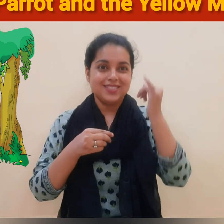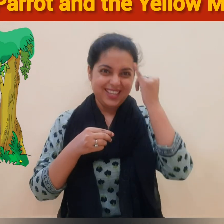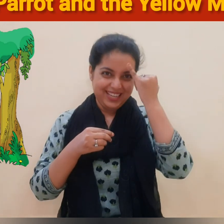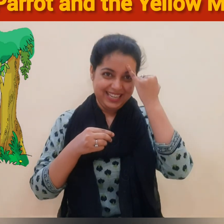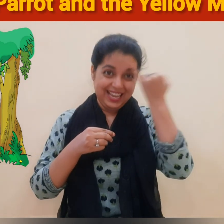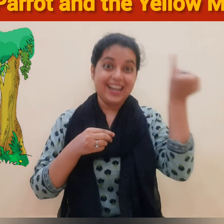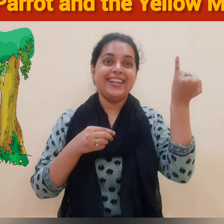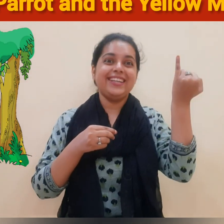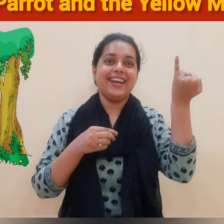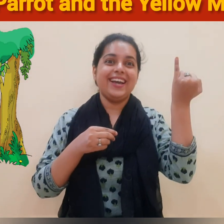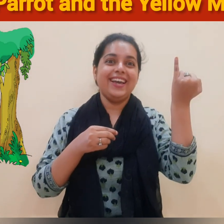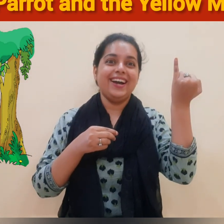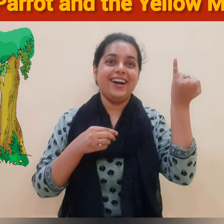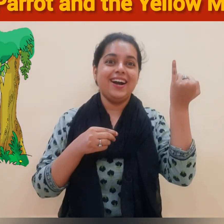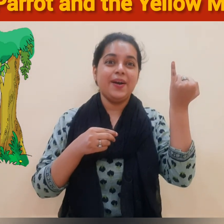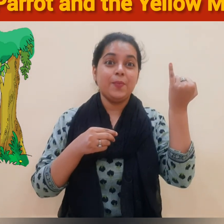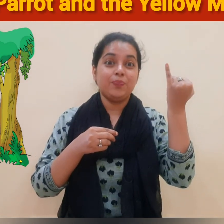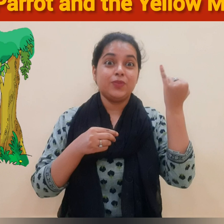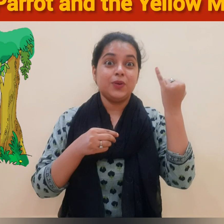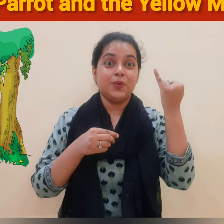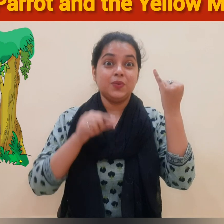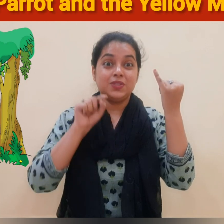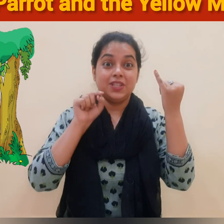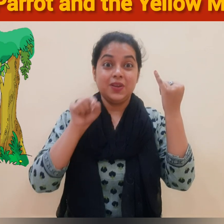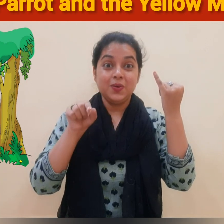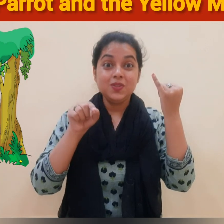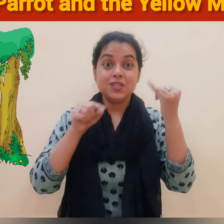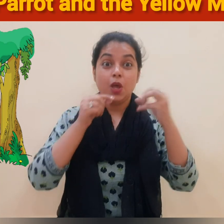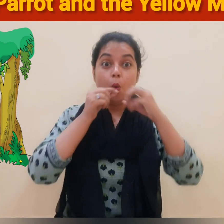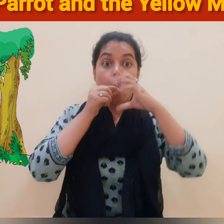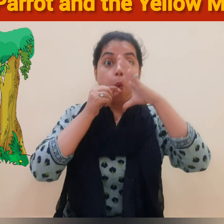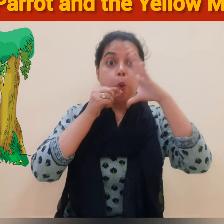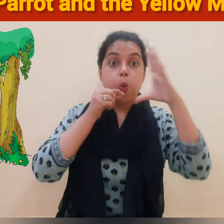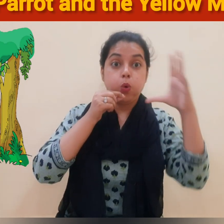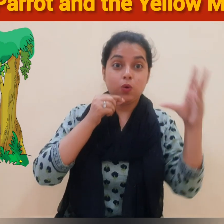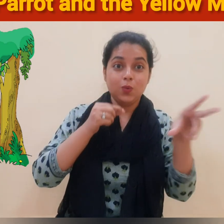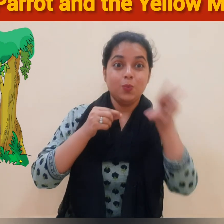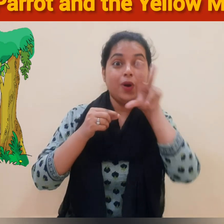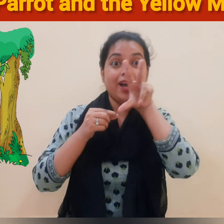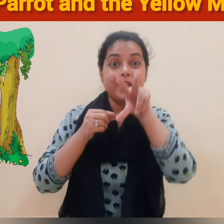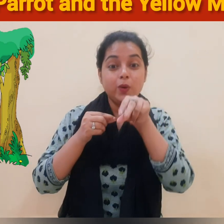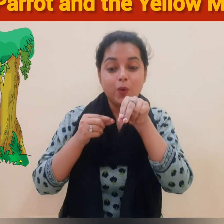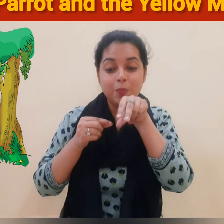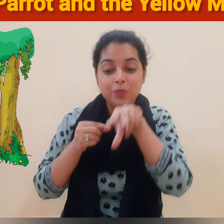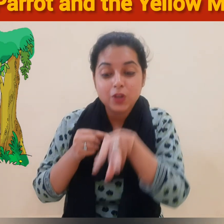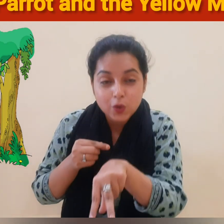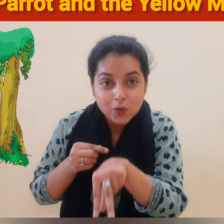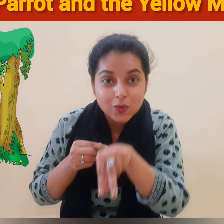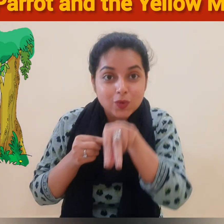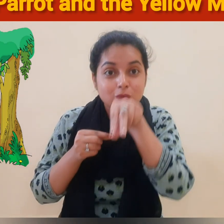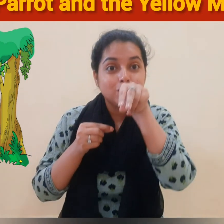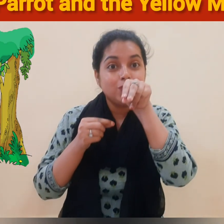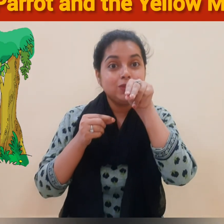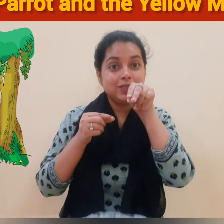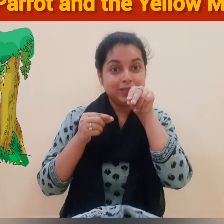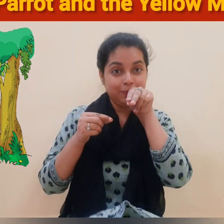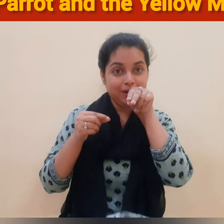He had an idea. He picked up the red balloon